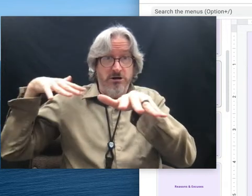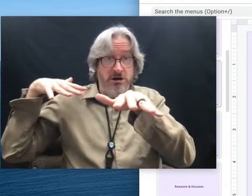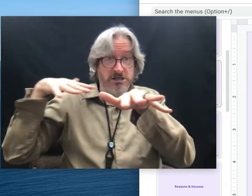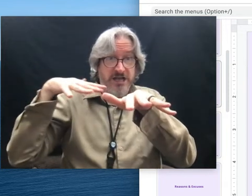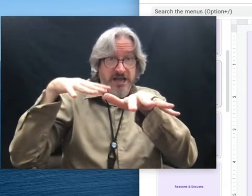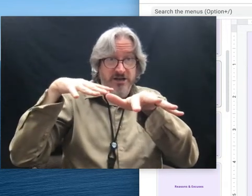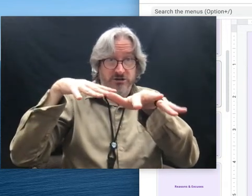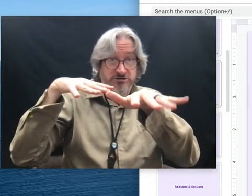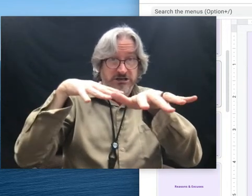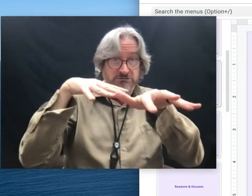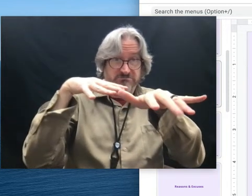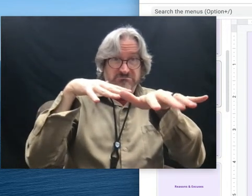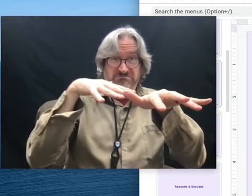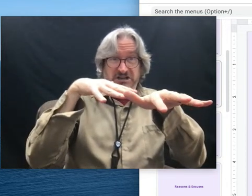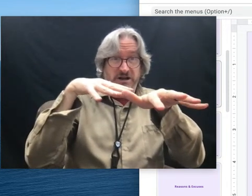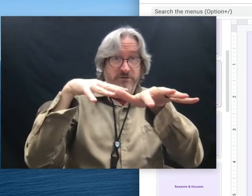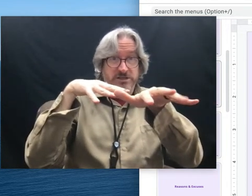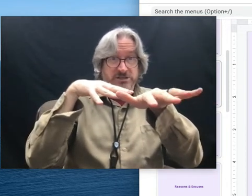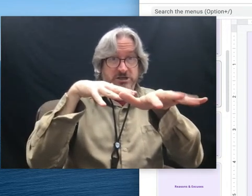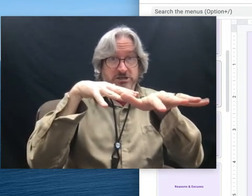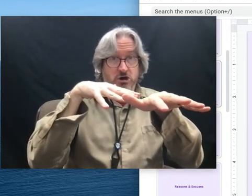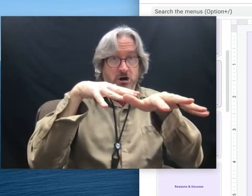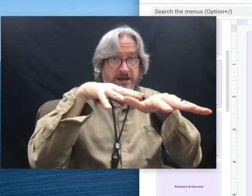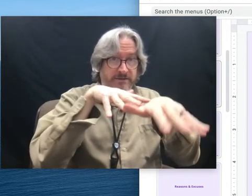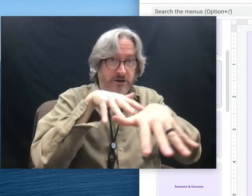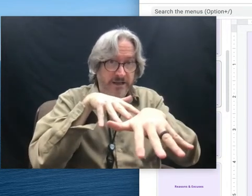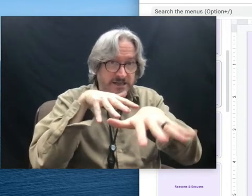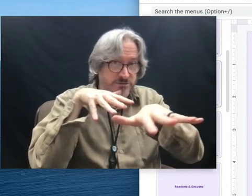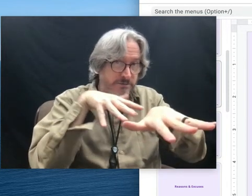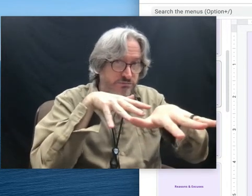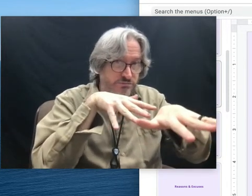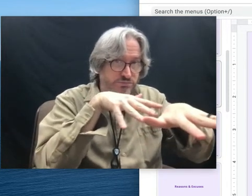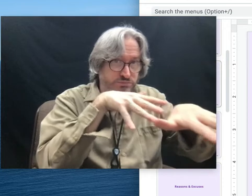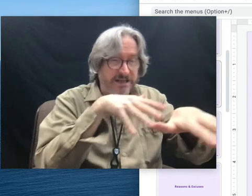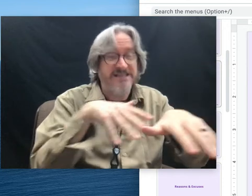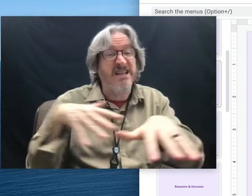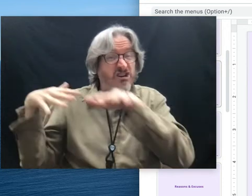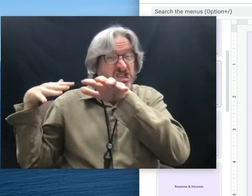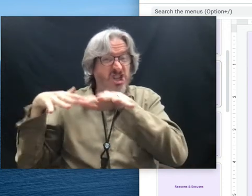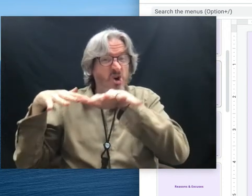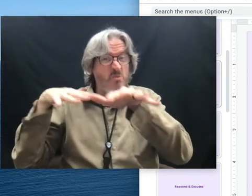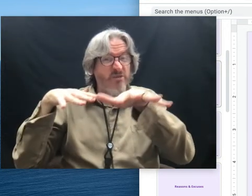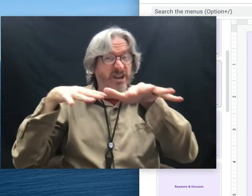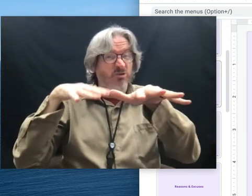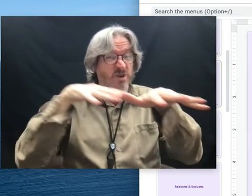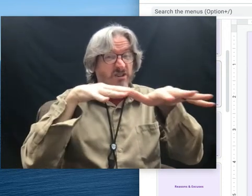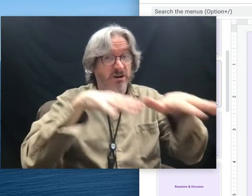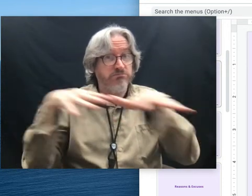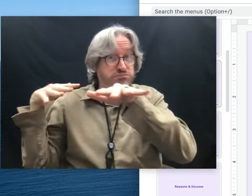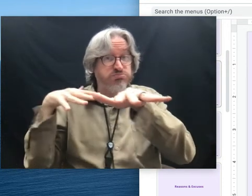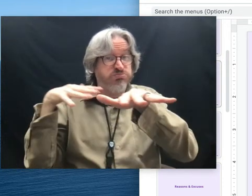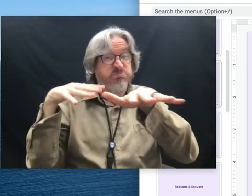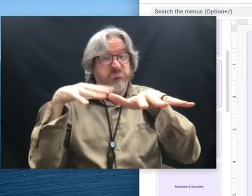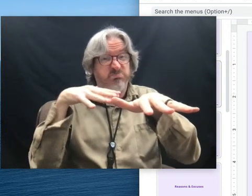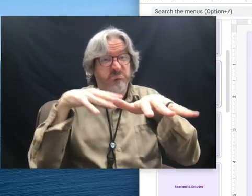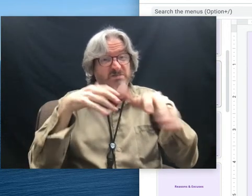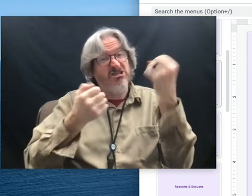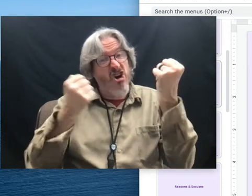all cars and everyone's caught in their lanes, right? It's like a slow moving river.